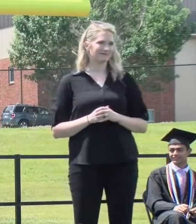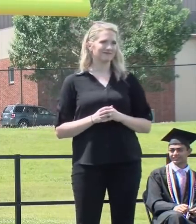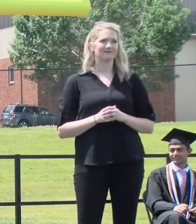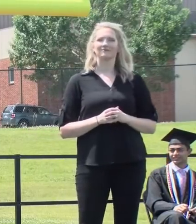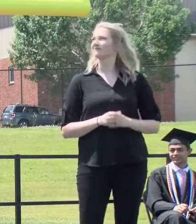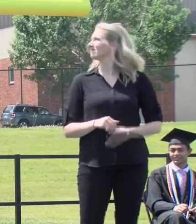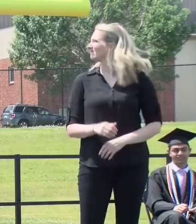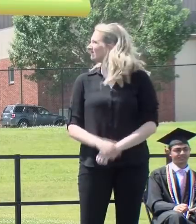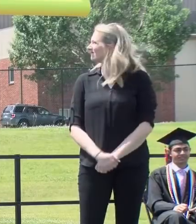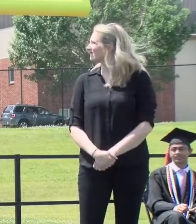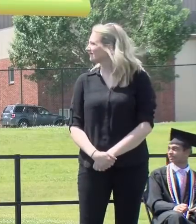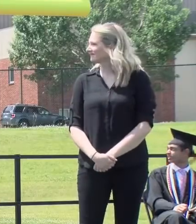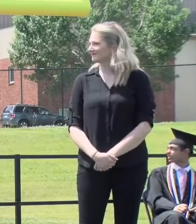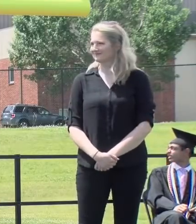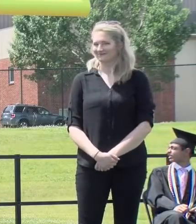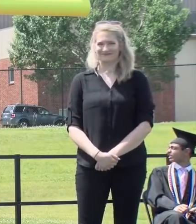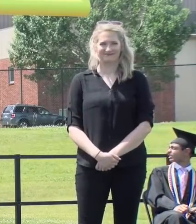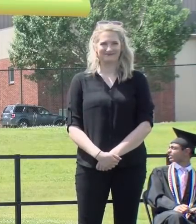Lauren Gilbert.